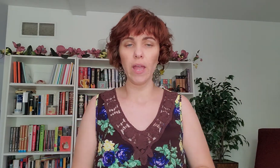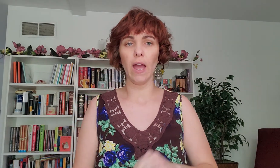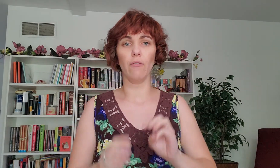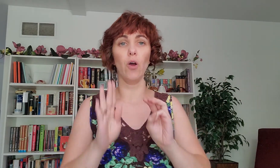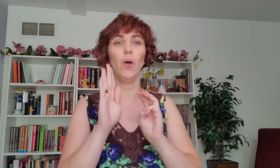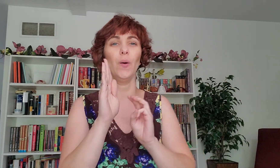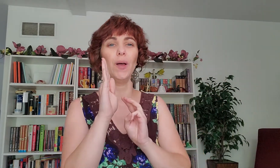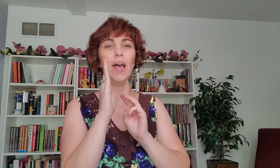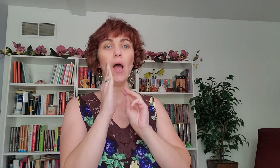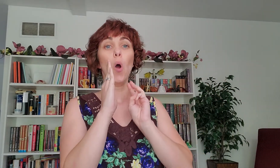have